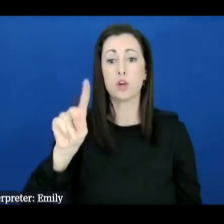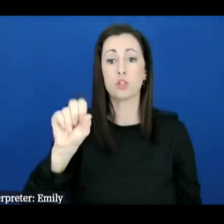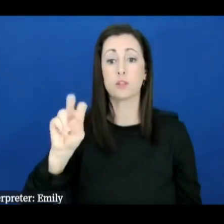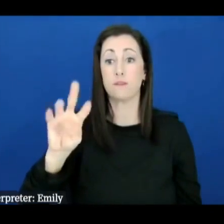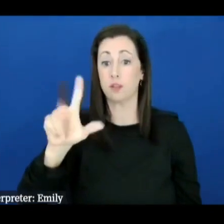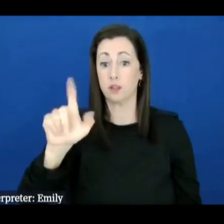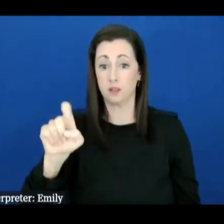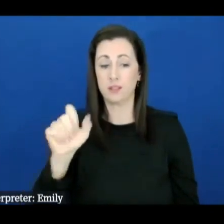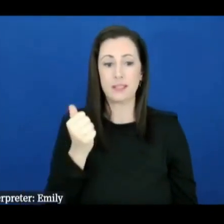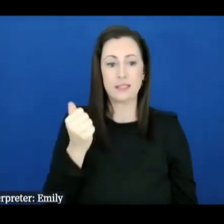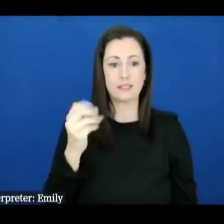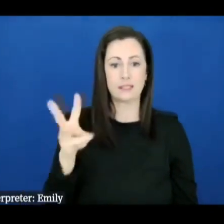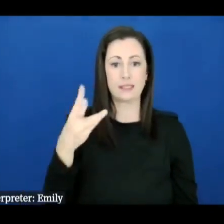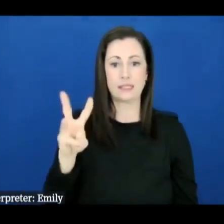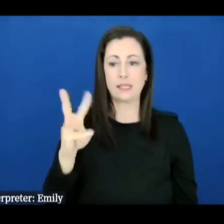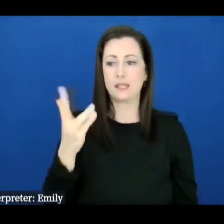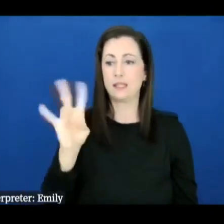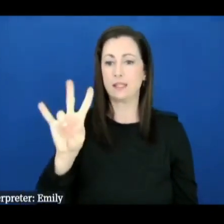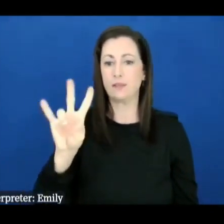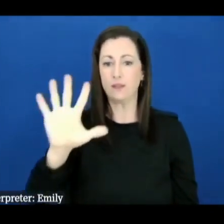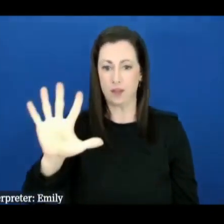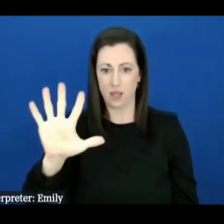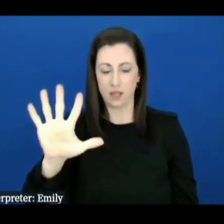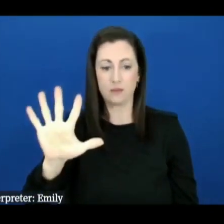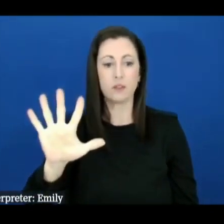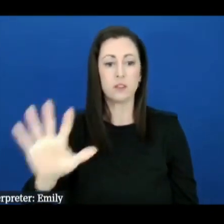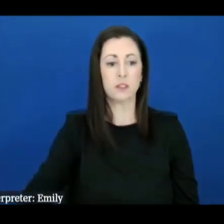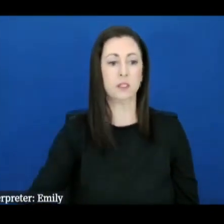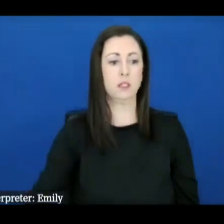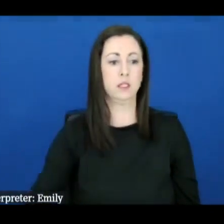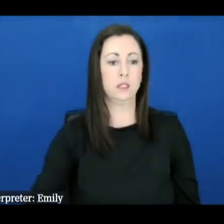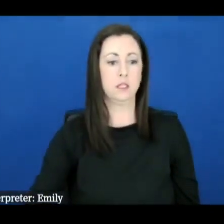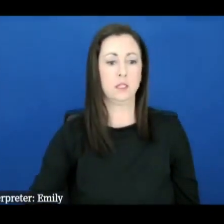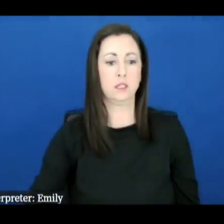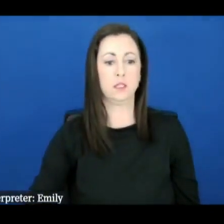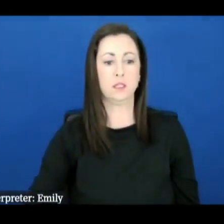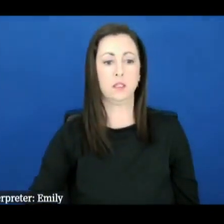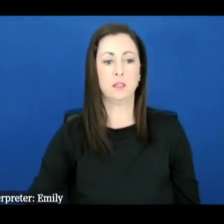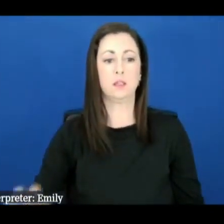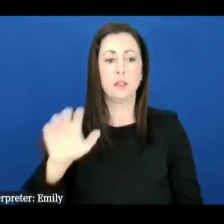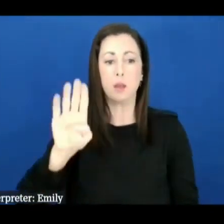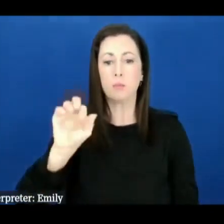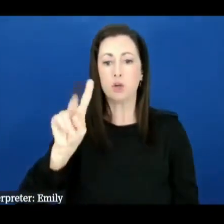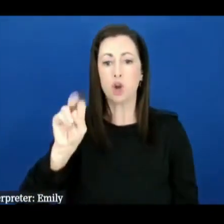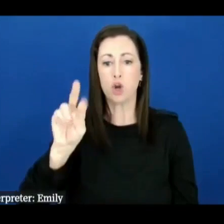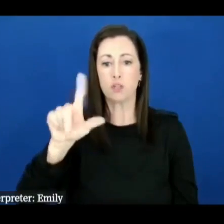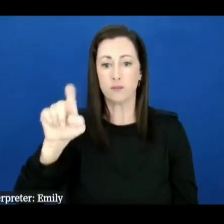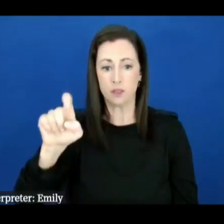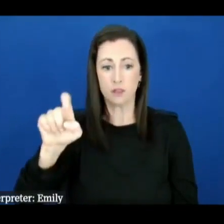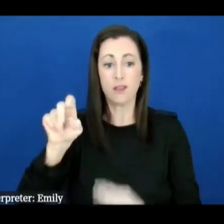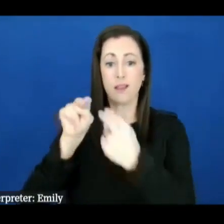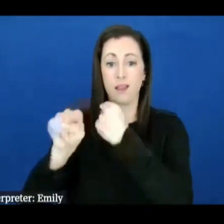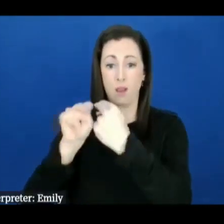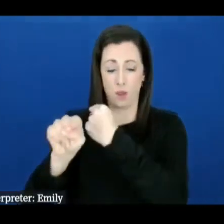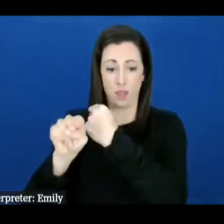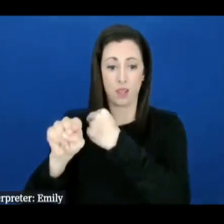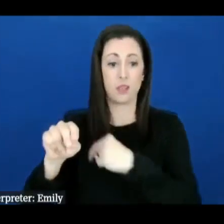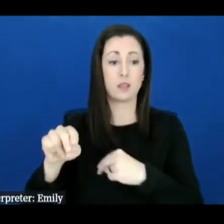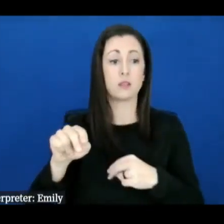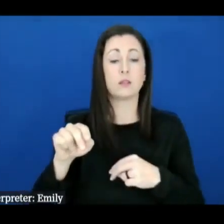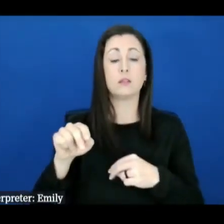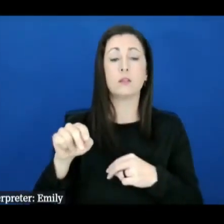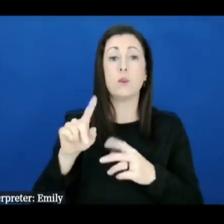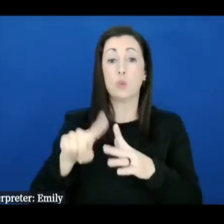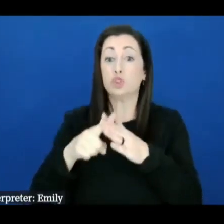Barnersville Highway in Barnersville so that's the FEMA people remember watch out for scammers FEMA would always have a badge and will never